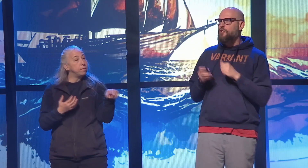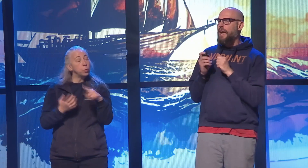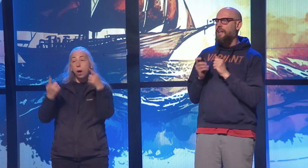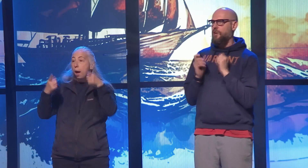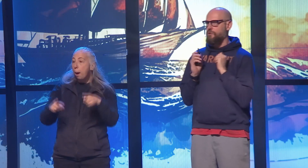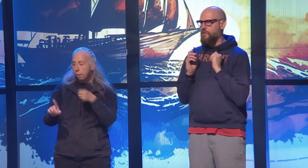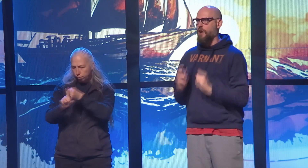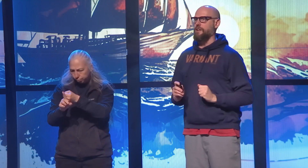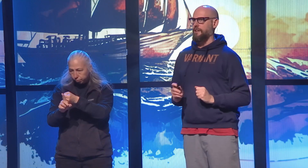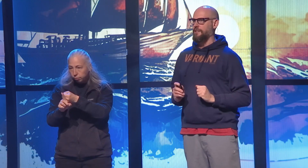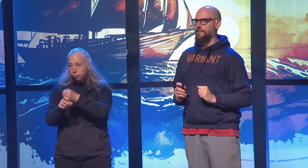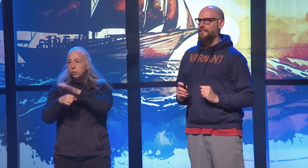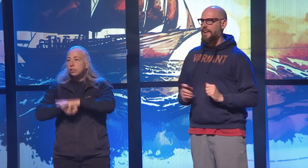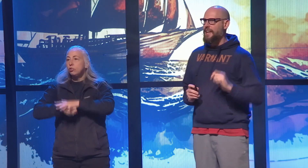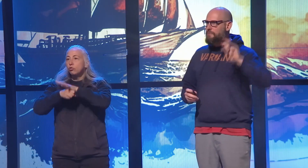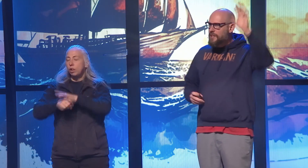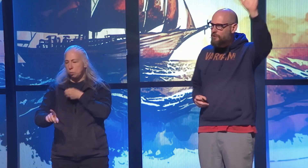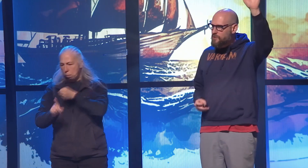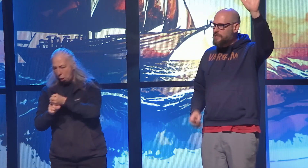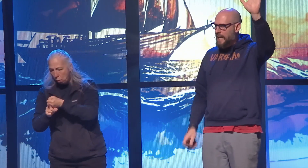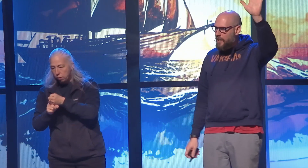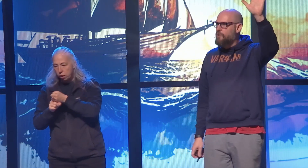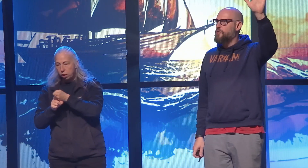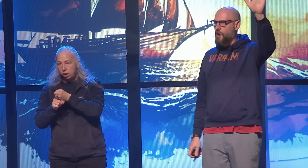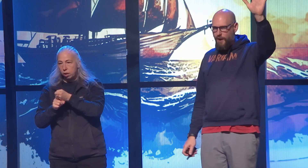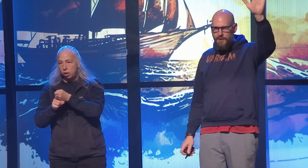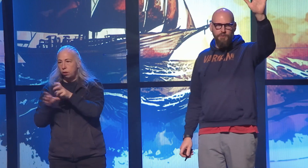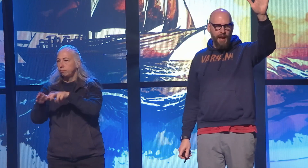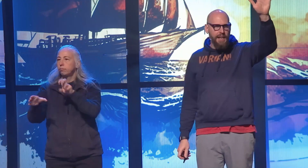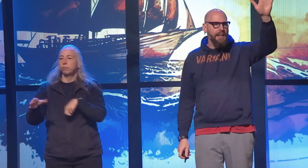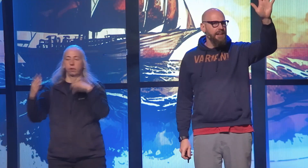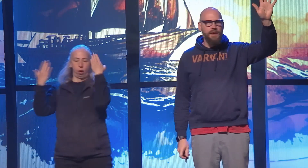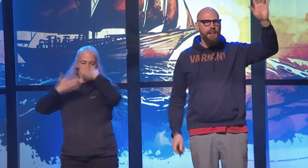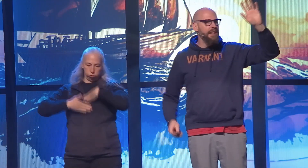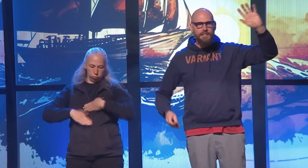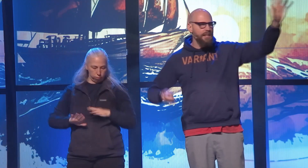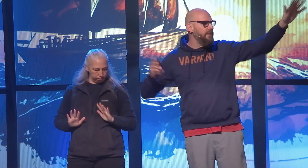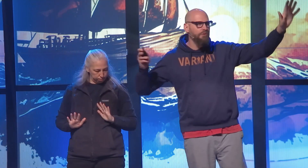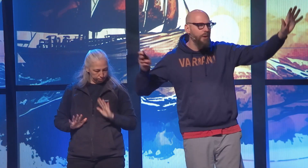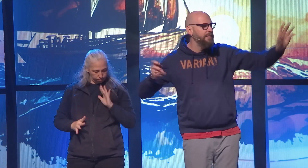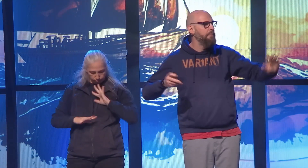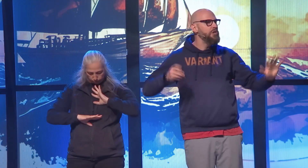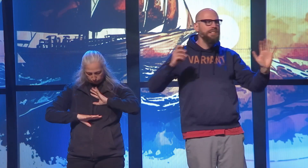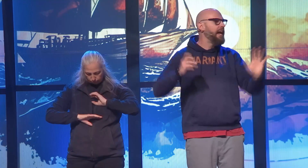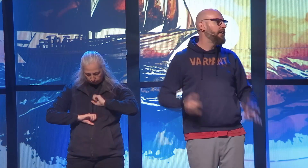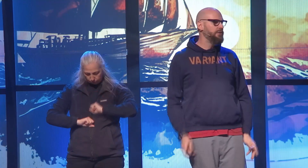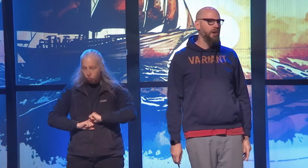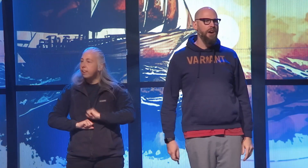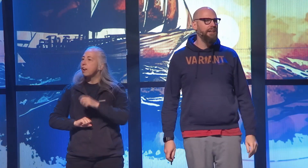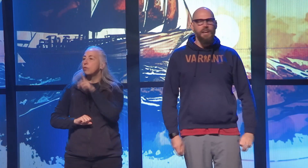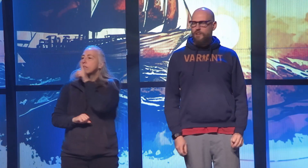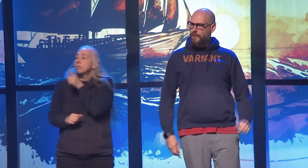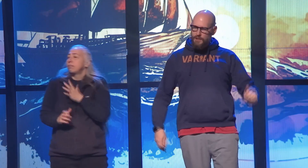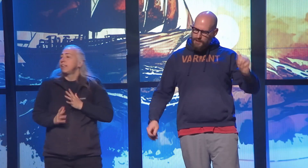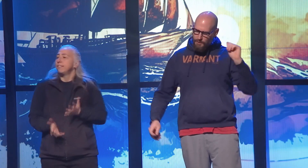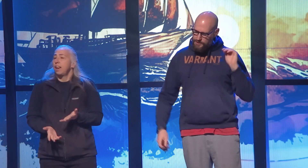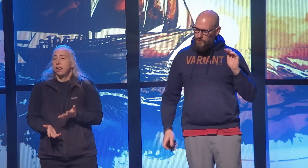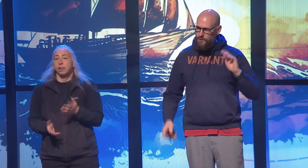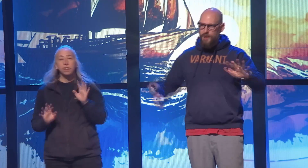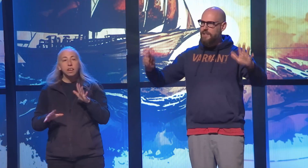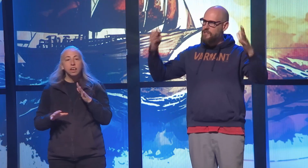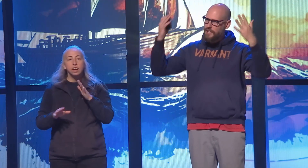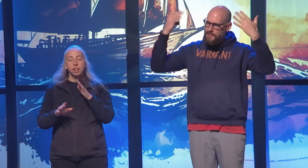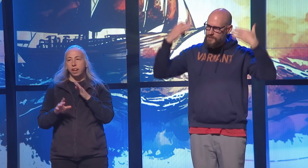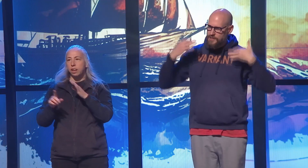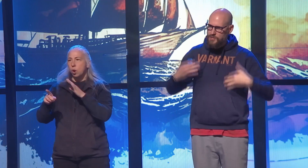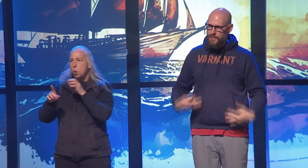like that negative, you kind of go dark? Anybody in the room, you just kind of go dark, right? And it's nothing wrong with that, but you just kind of go dark. You're like, okay, what's